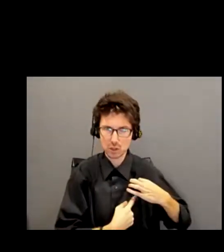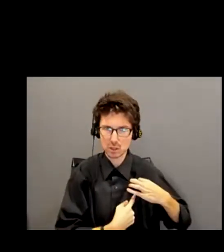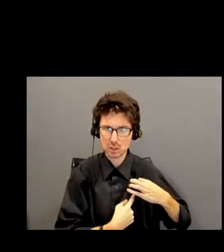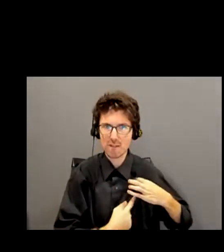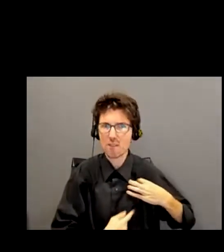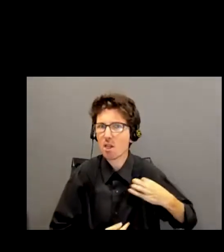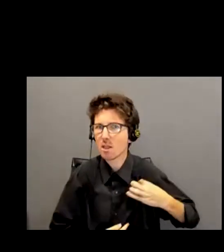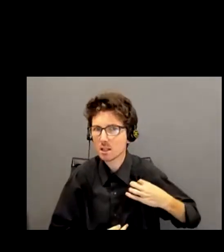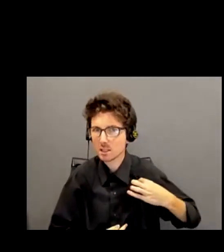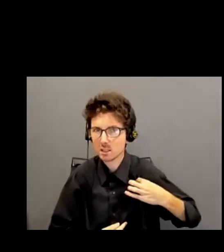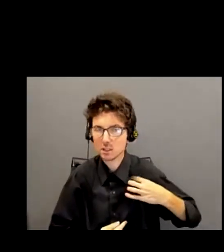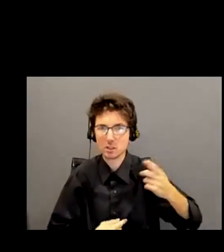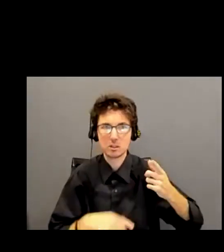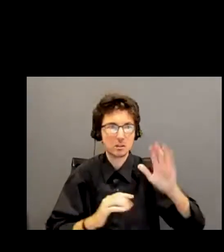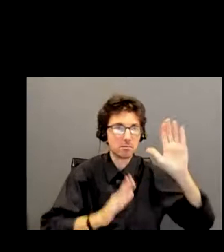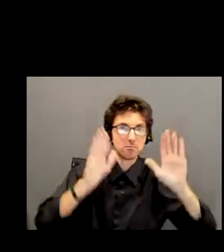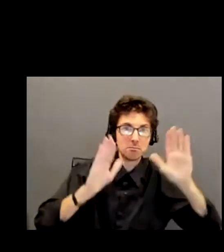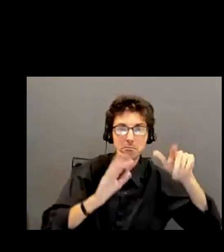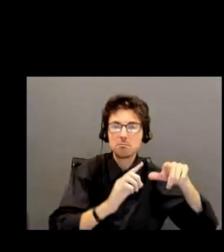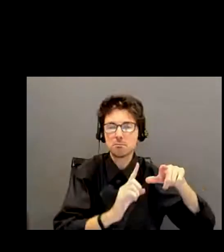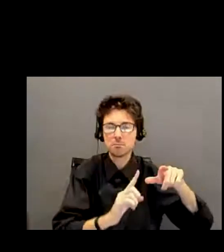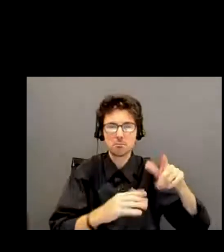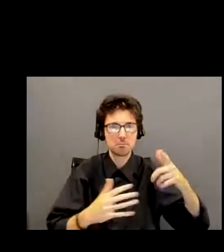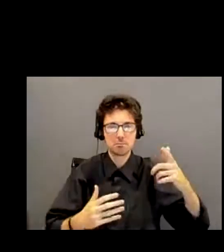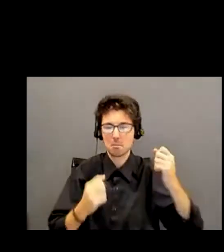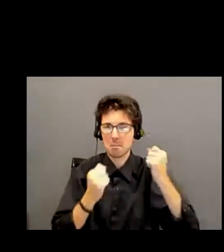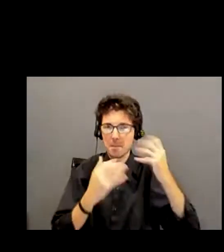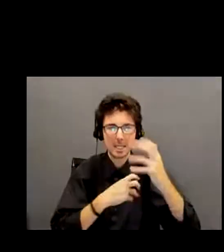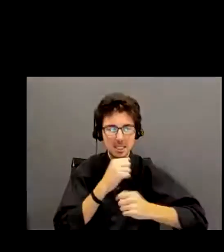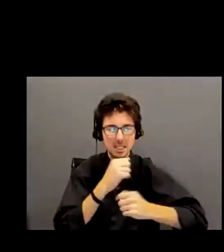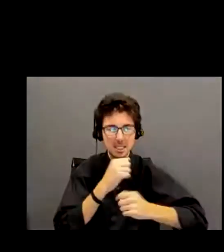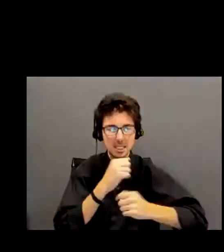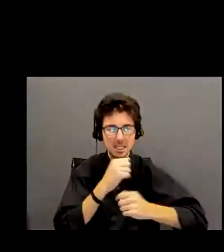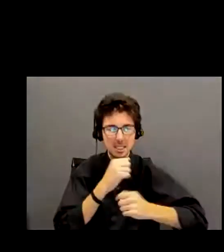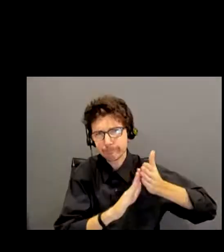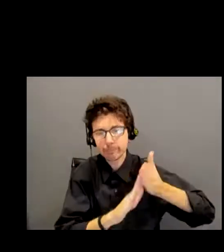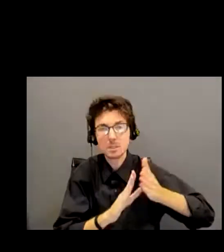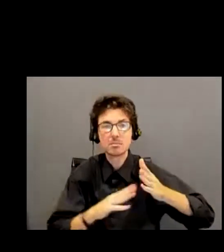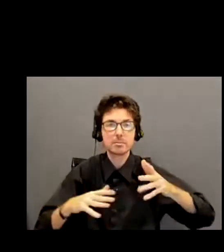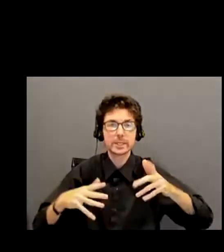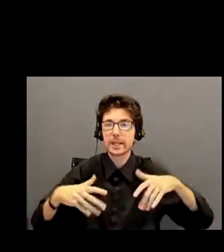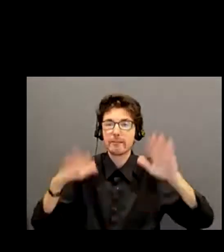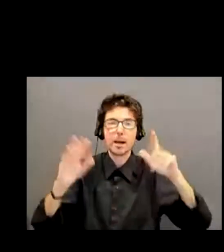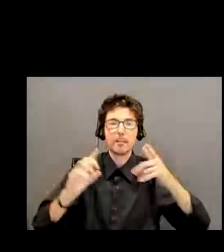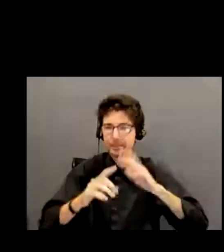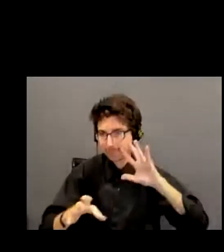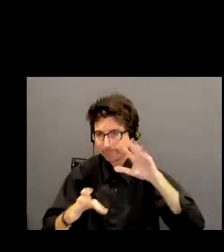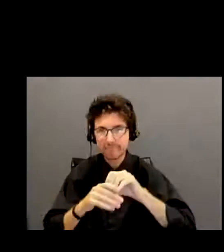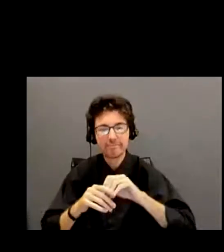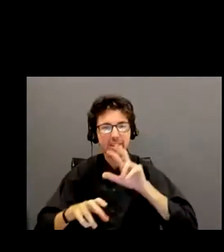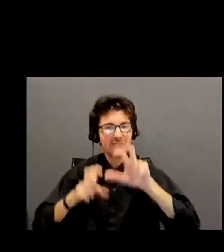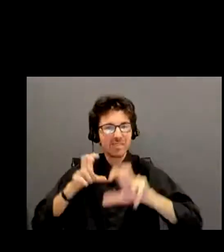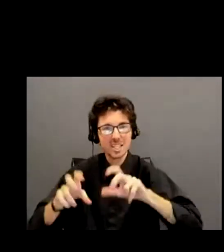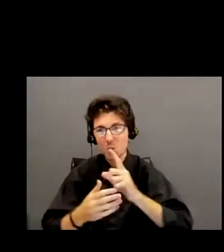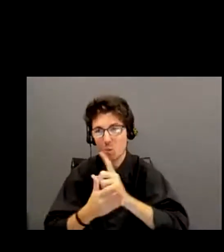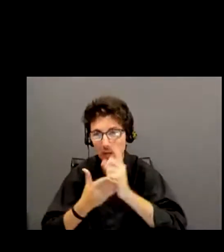years and years give up a weekend once a month with their family, with their friends, from their studies, and kind of